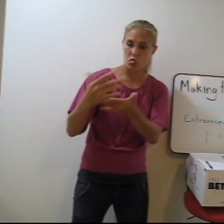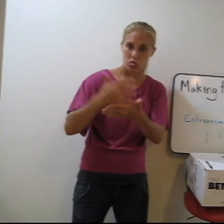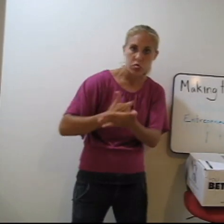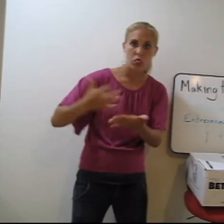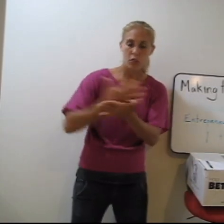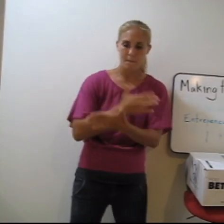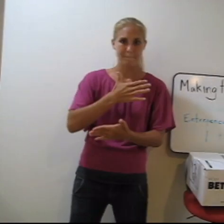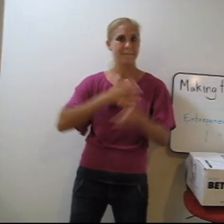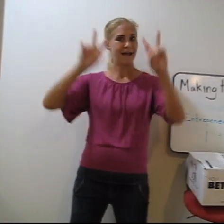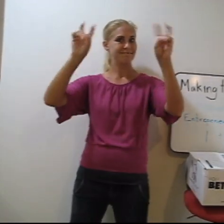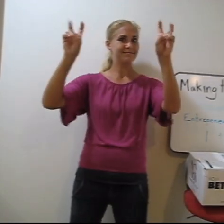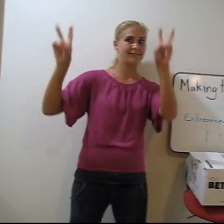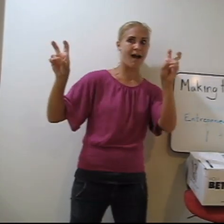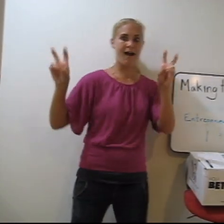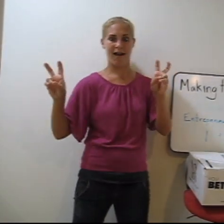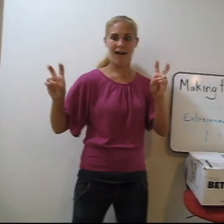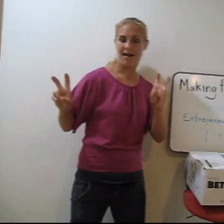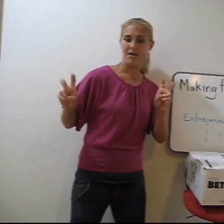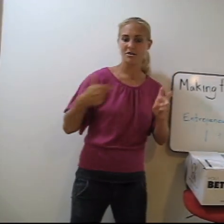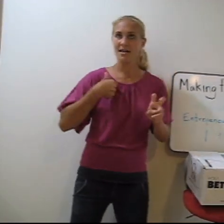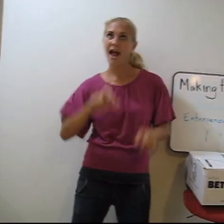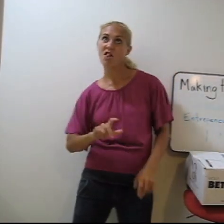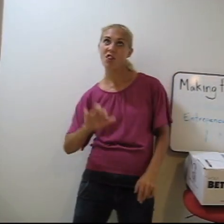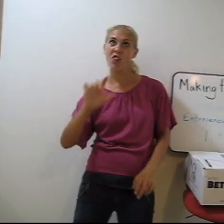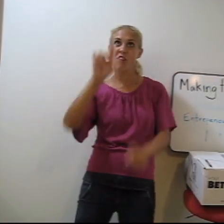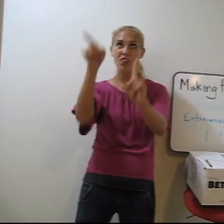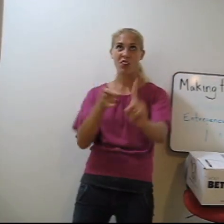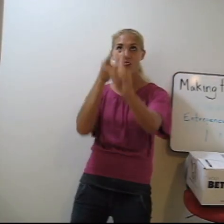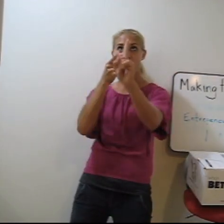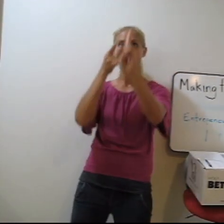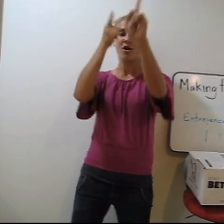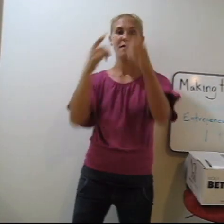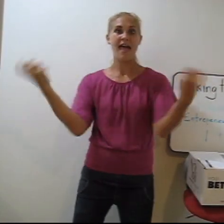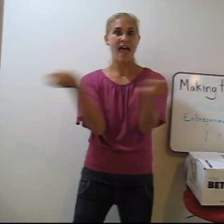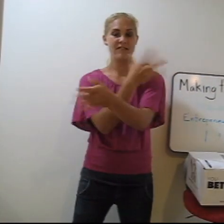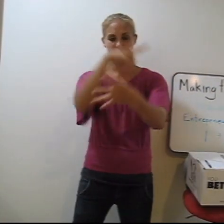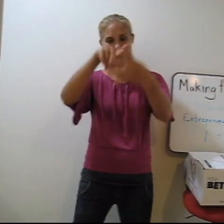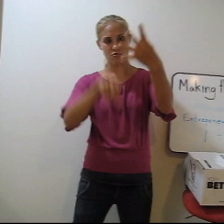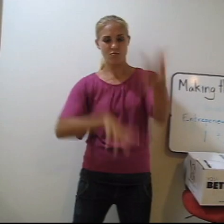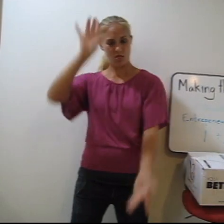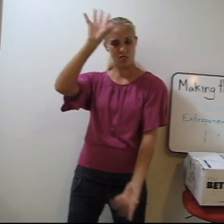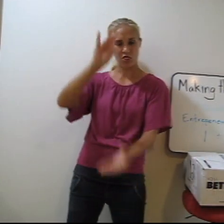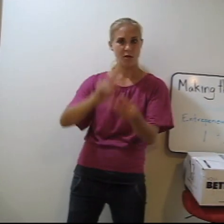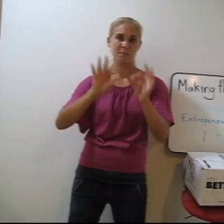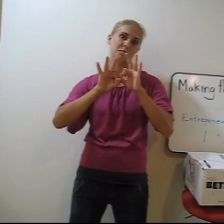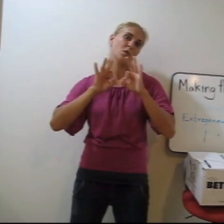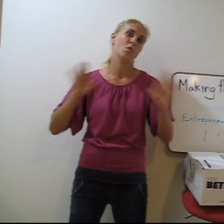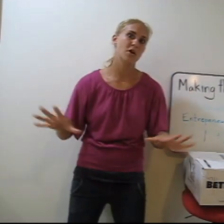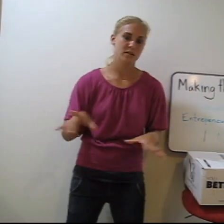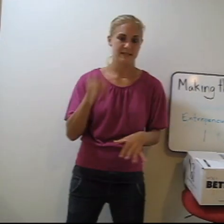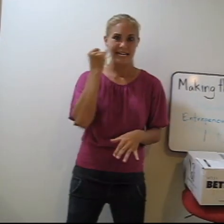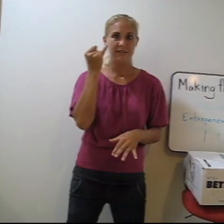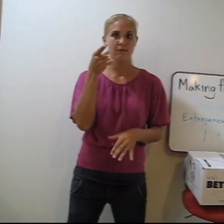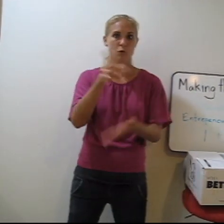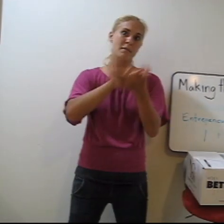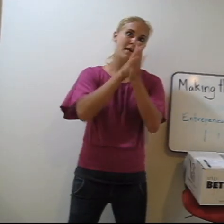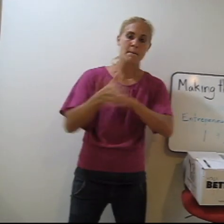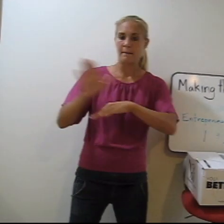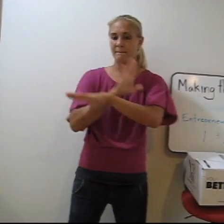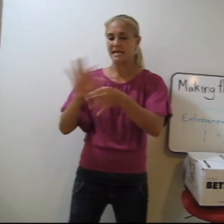you've reached during your ladder climbing ascent, all of those are worthless to you being successful as an entrepreneur. In fact, I will go as